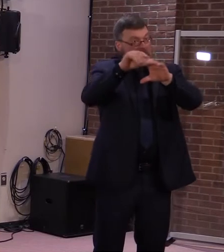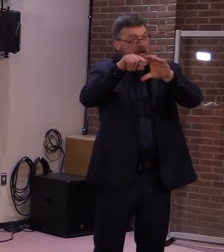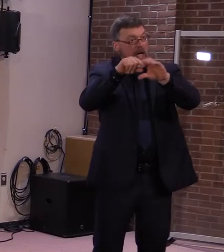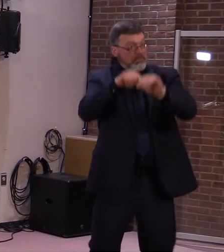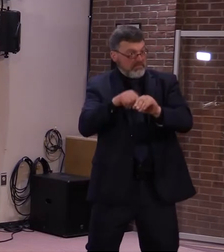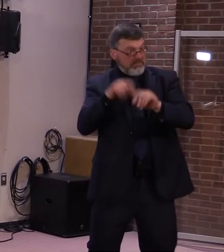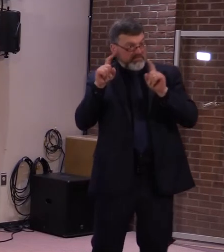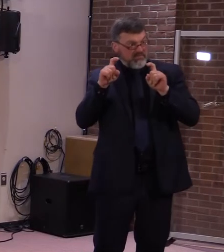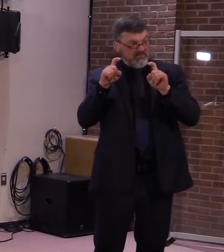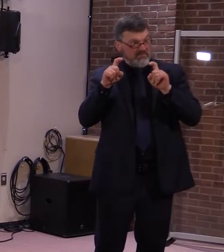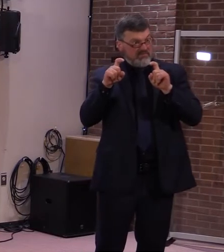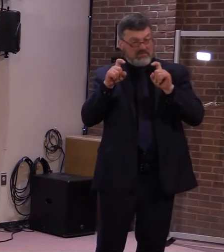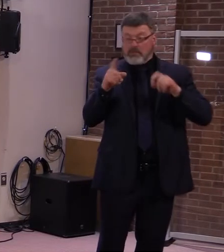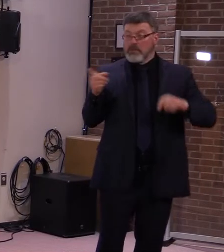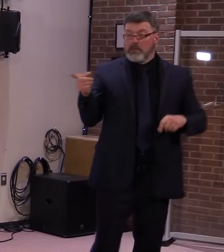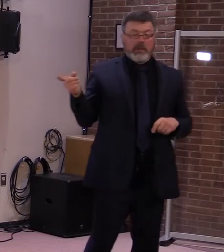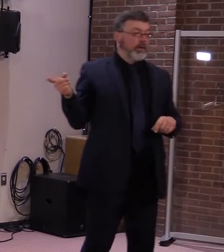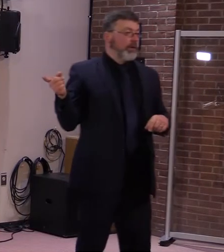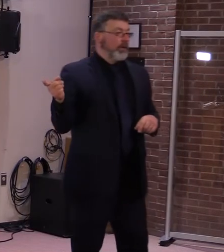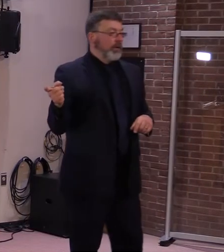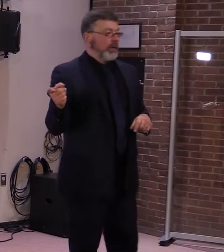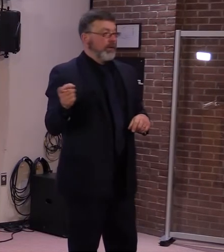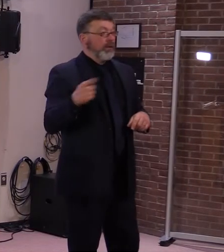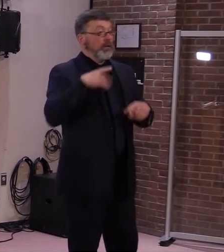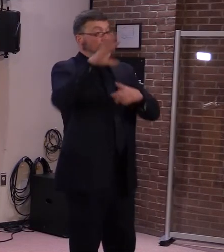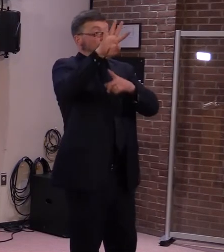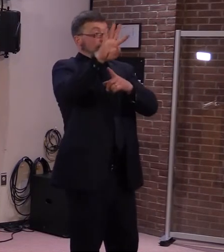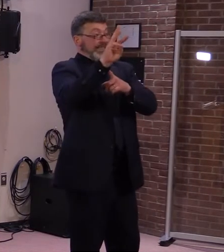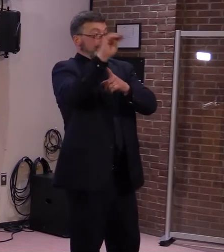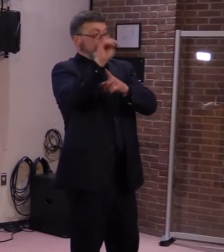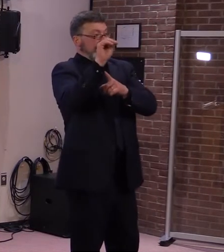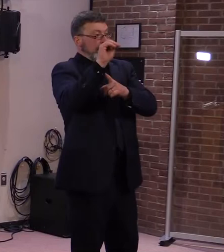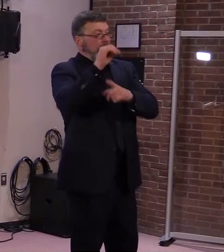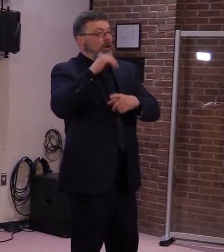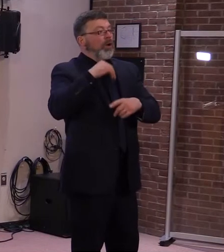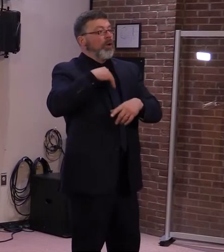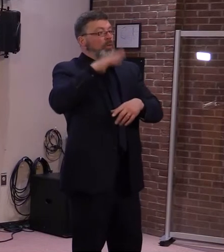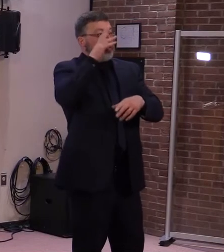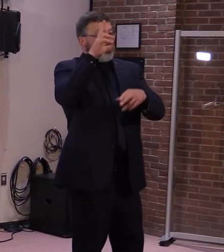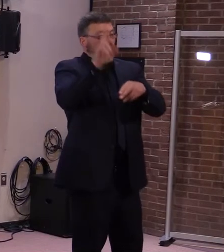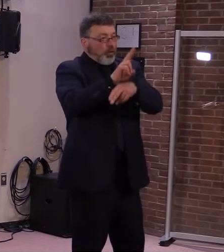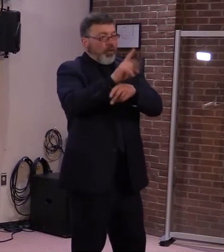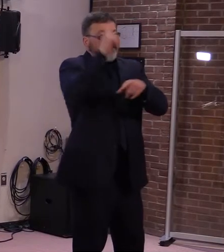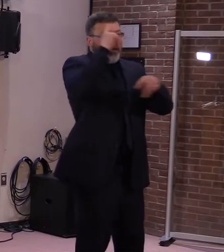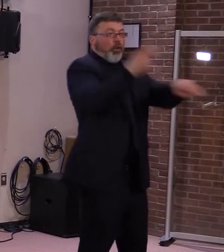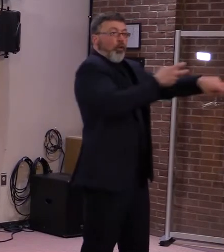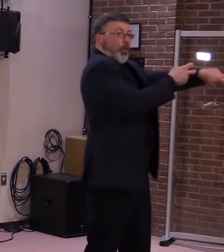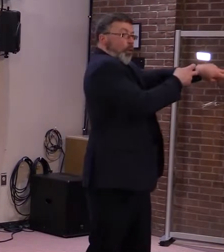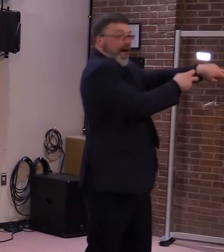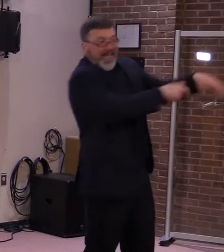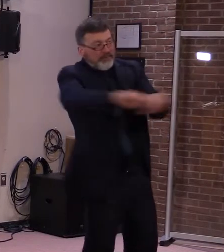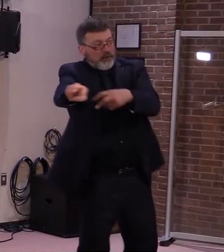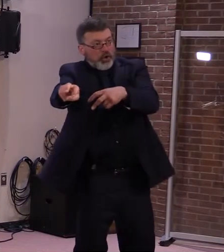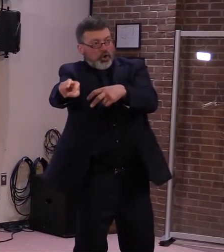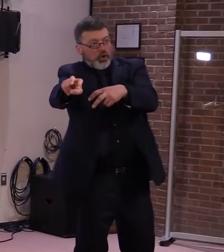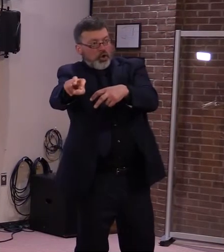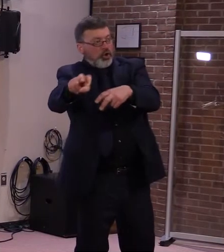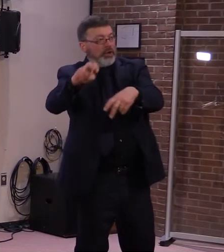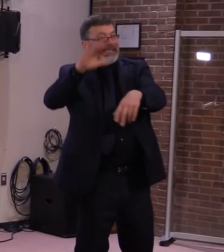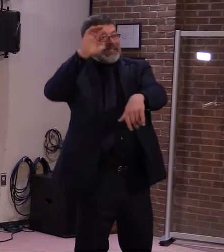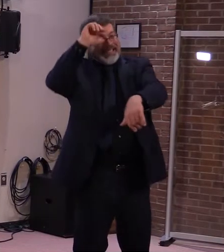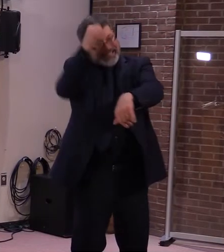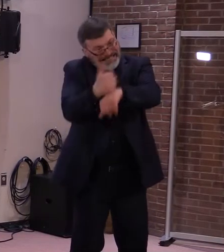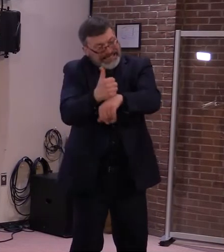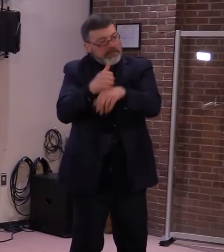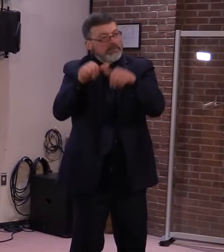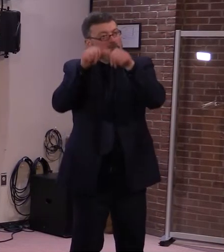hotel program to a more long-term sustainable process. Well, what does that mean, transition? Does that mean purchasing